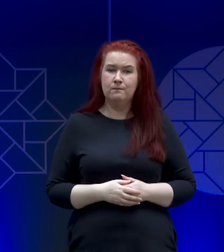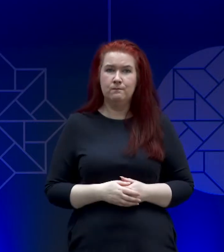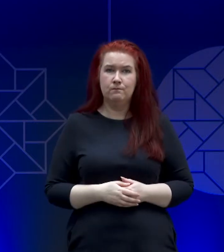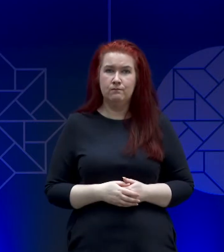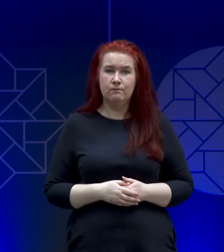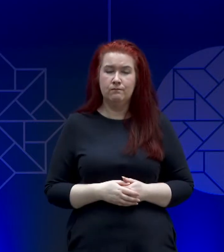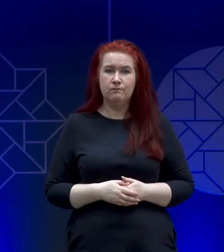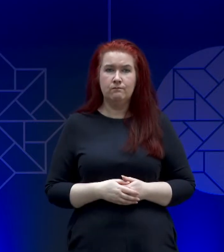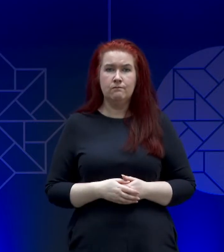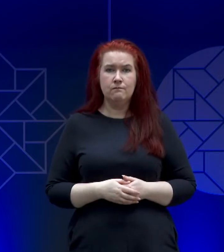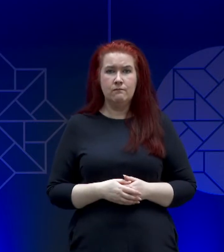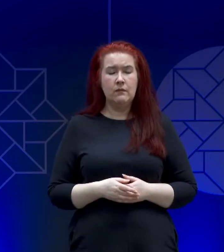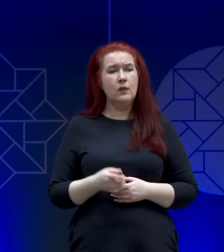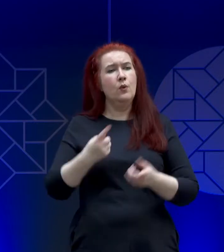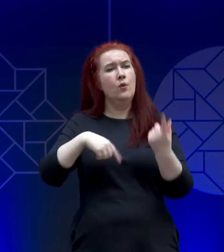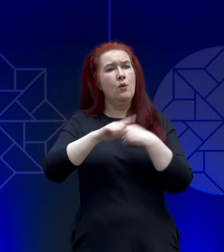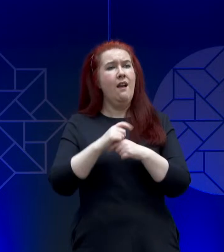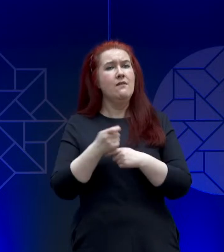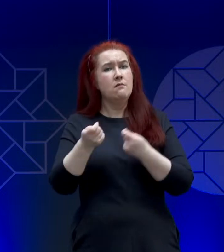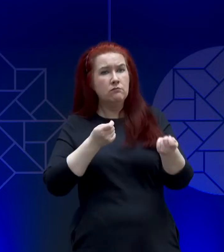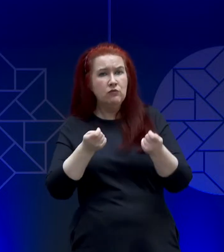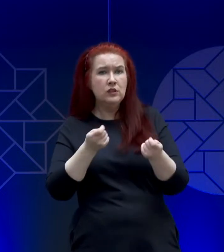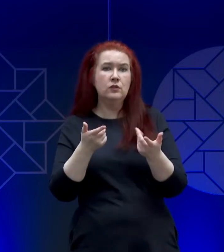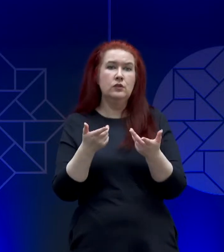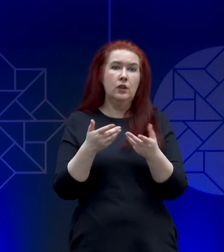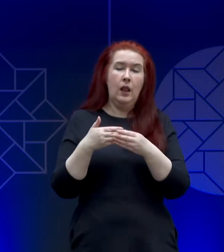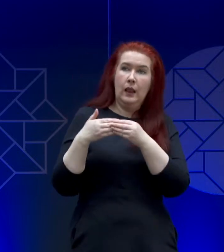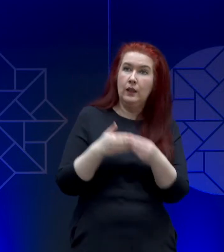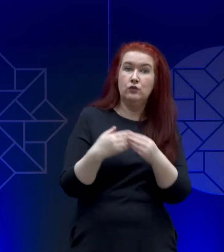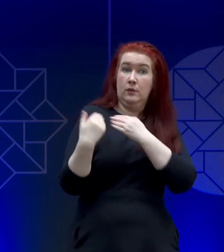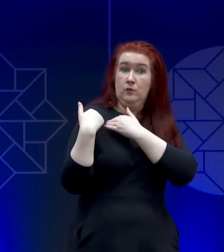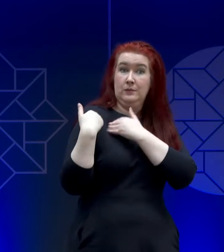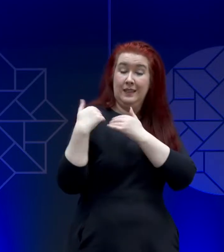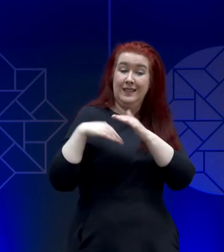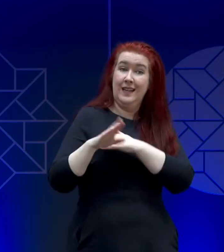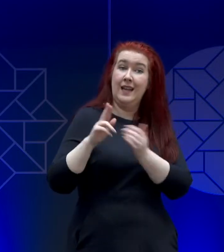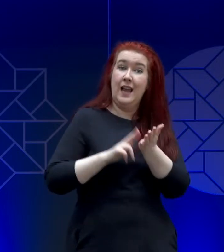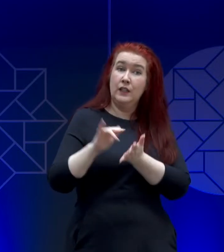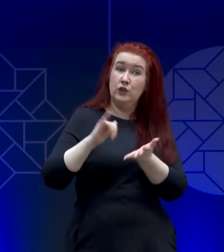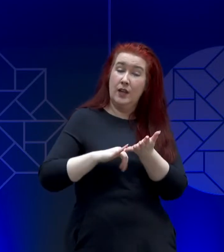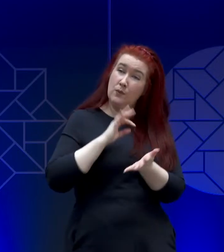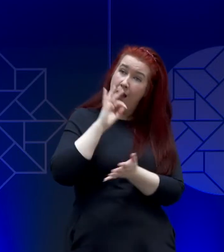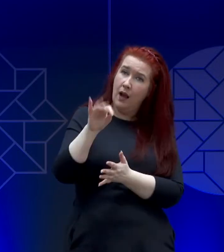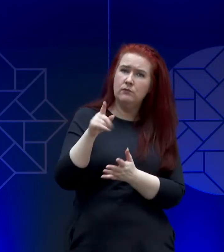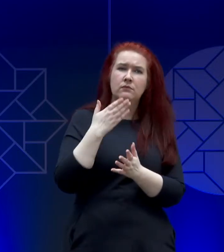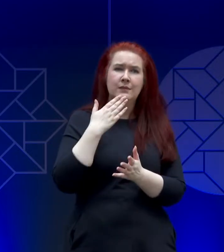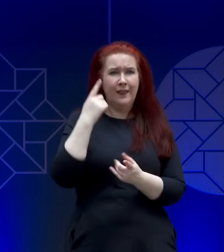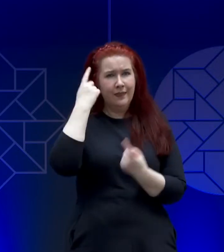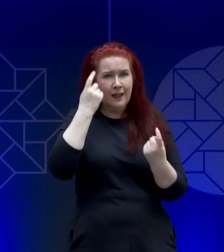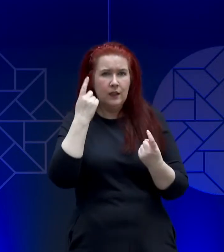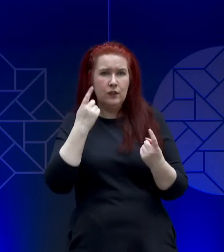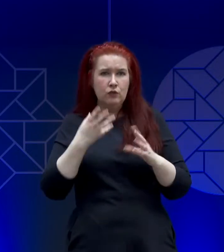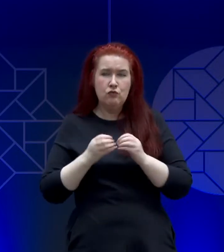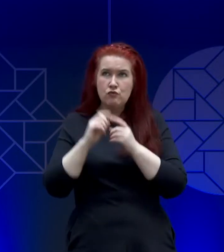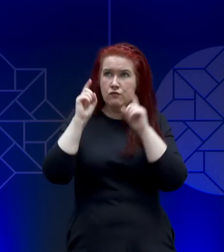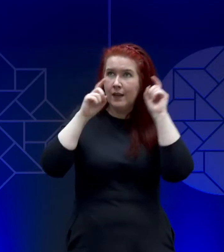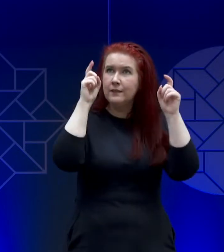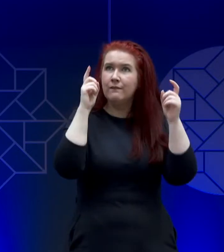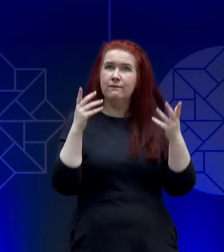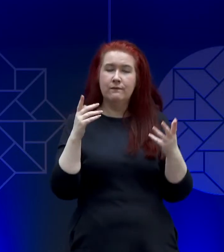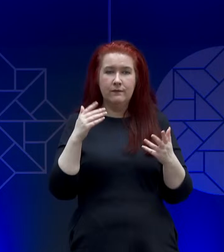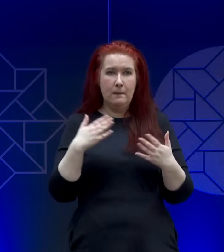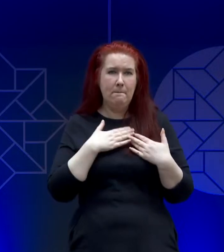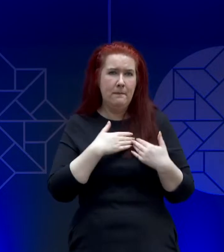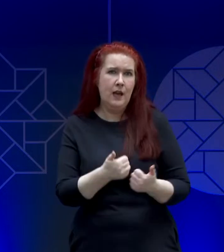with management and leadership responsibilities within the National Health Service, it asks for creativity, for passion, for